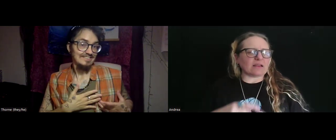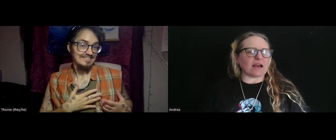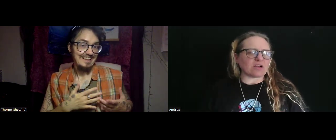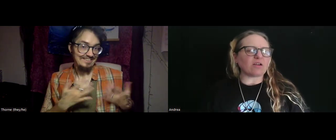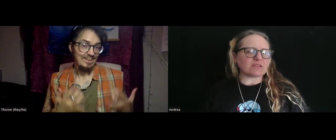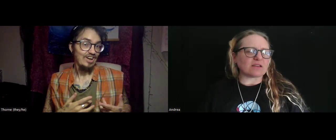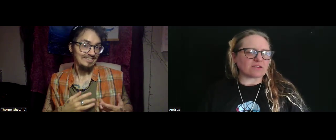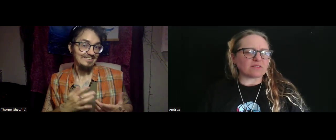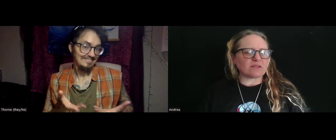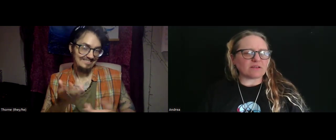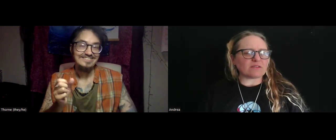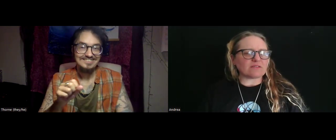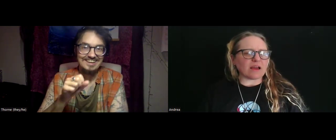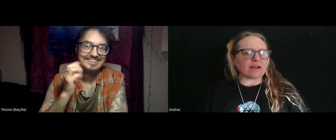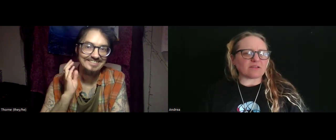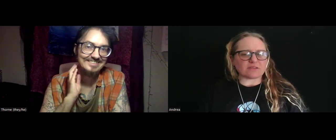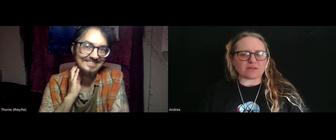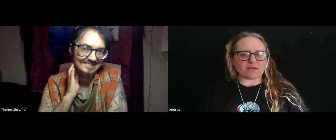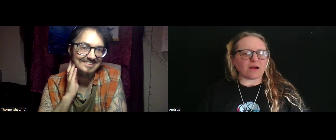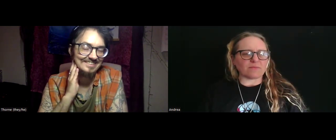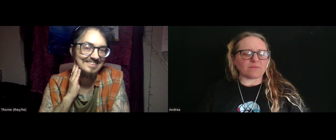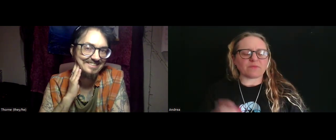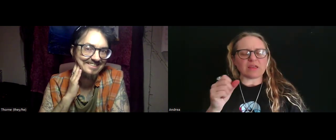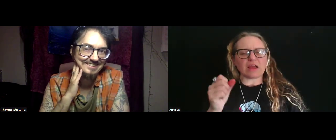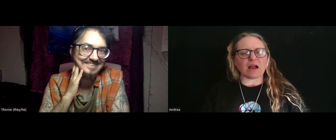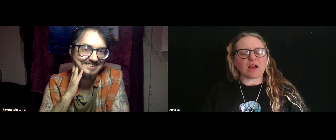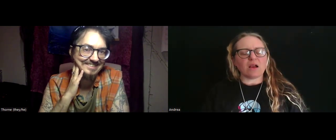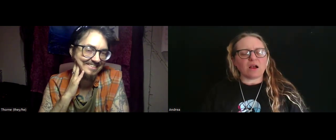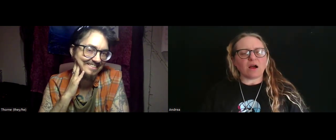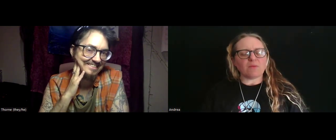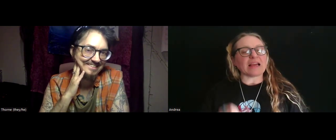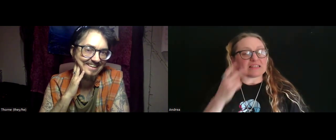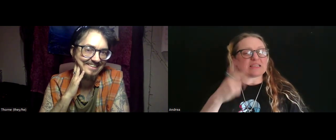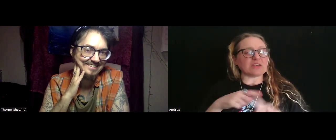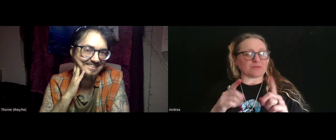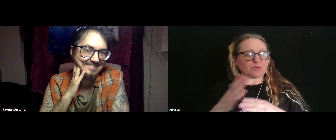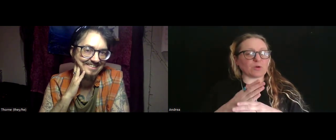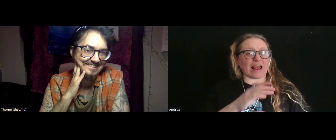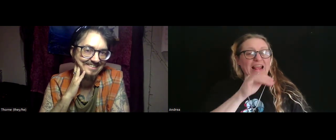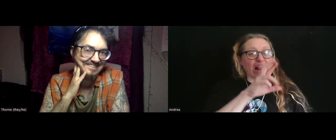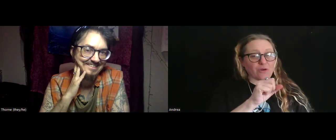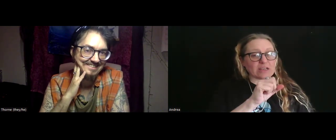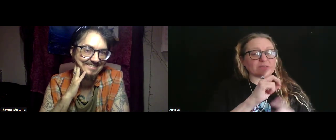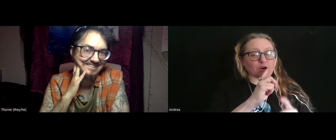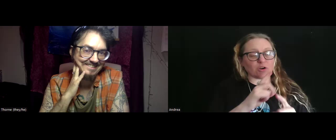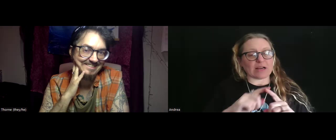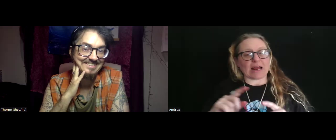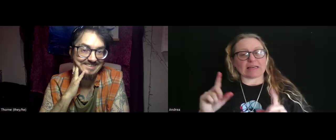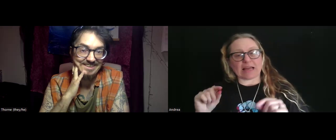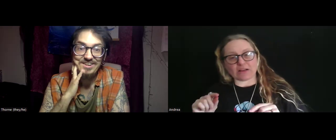yeah, it's heart centered. It's heart centered. Yeah. I can see the difference between like Aries Mercury and